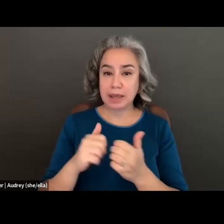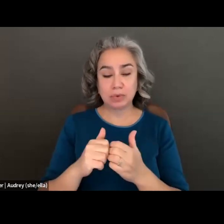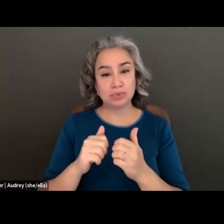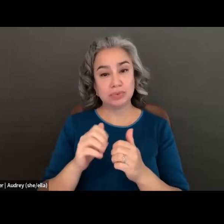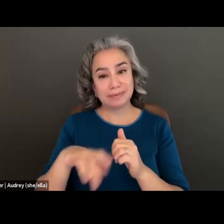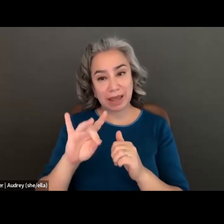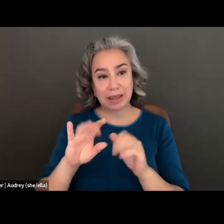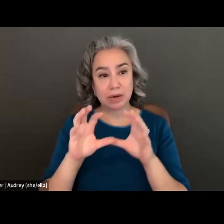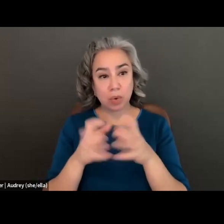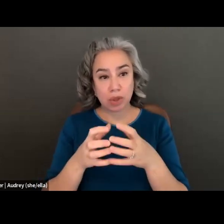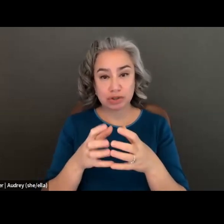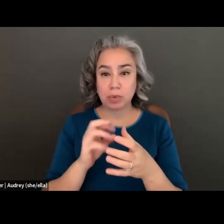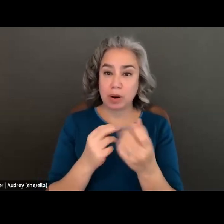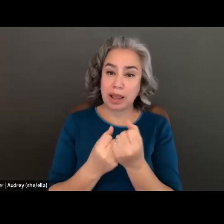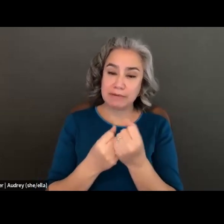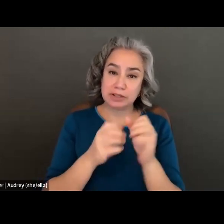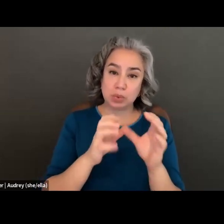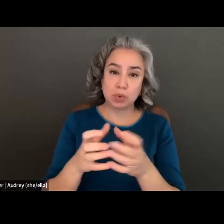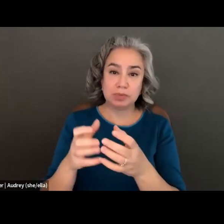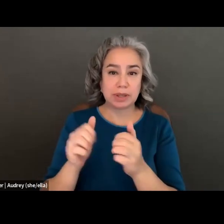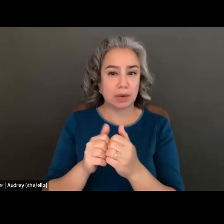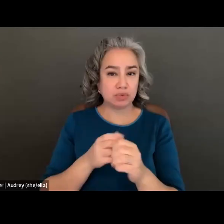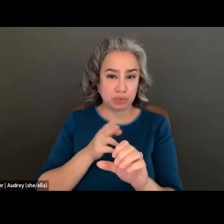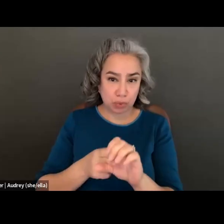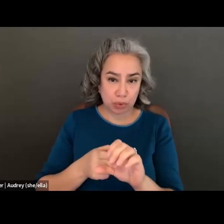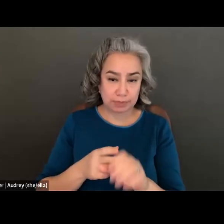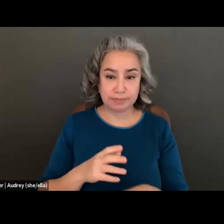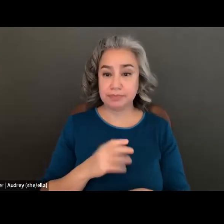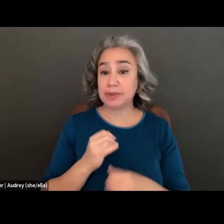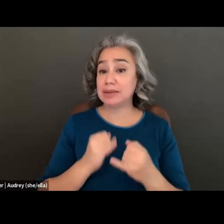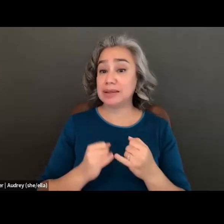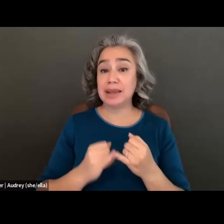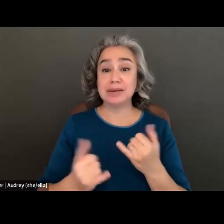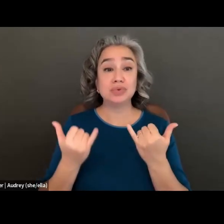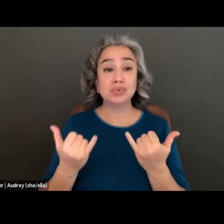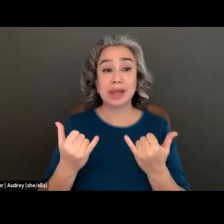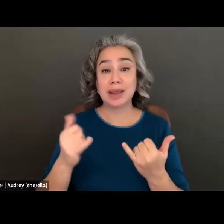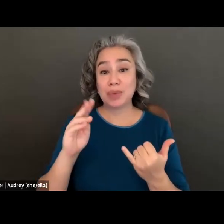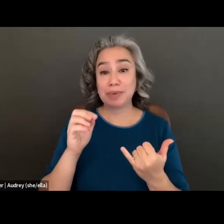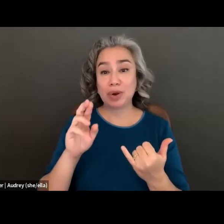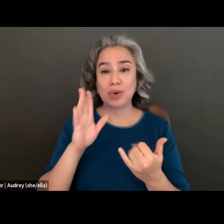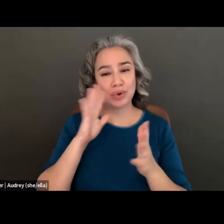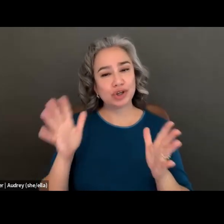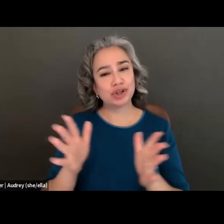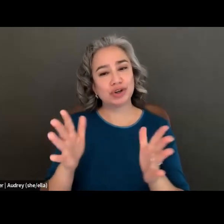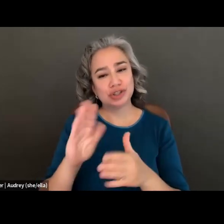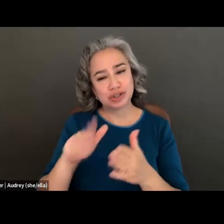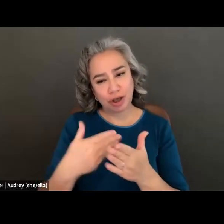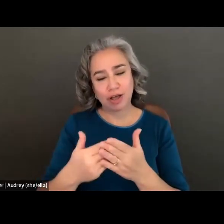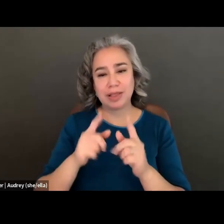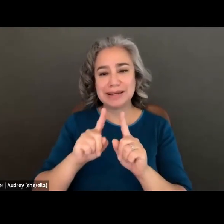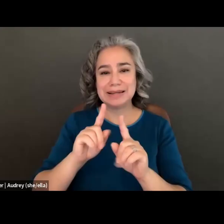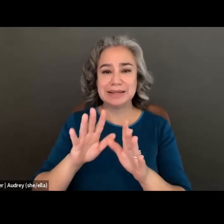coalitions or advocacy groups to join. And at the end of today's webinar, we're going to encourage all attendees to use the skills